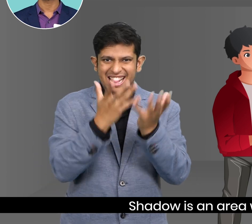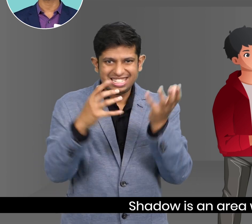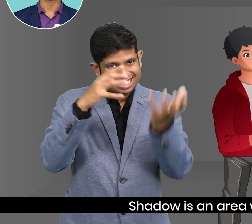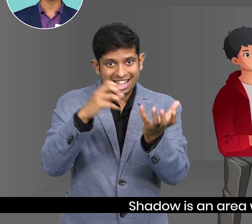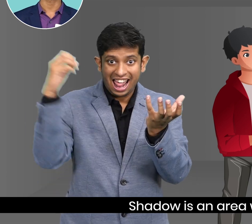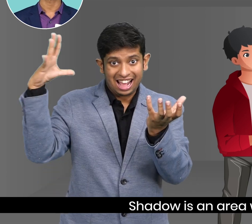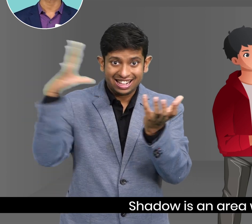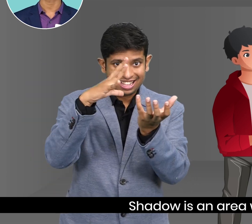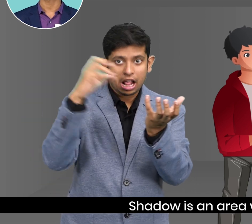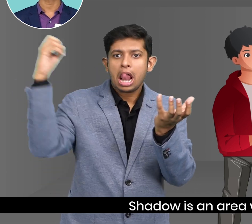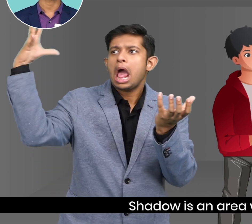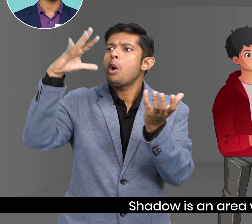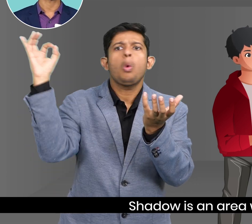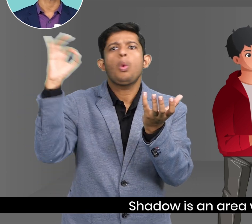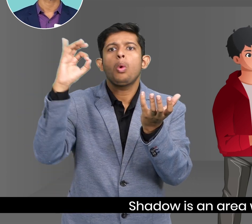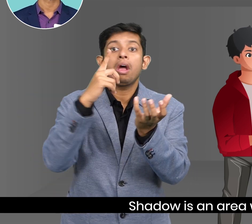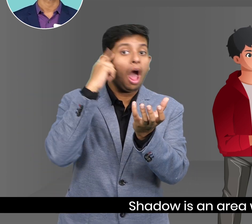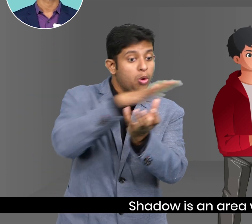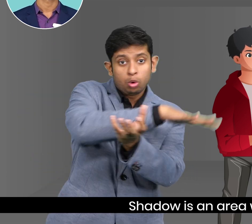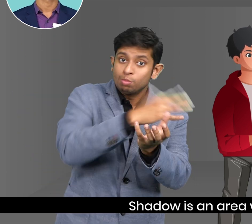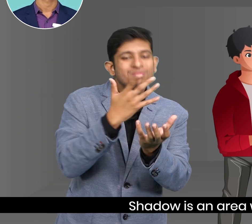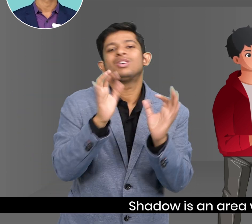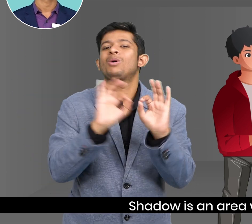Shadow is an area when light is absent.